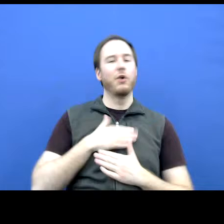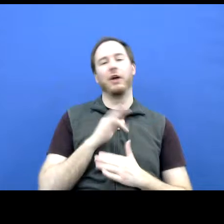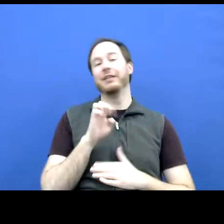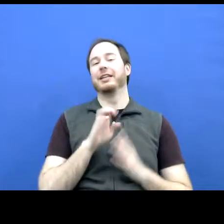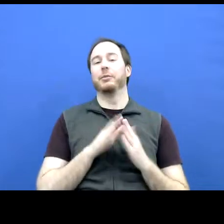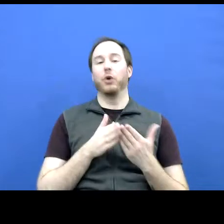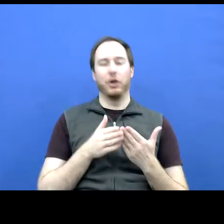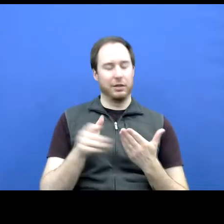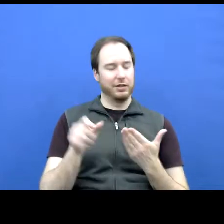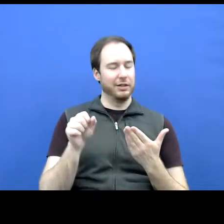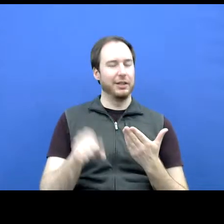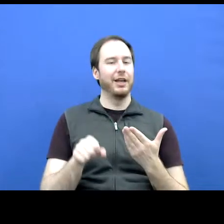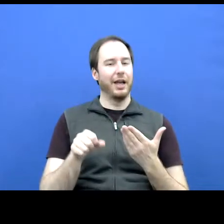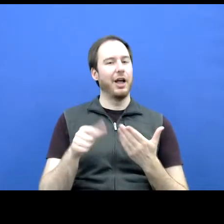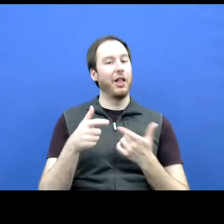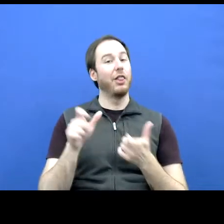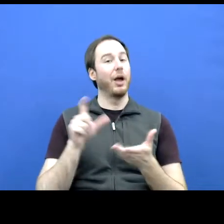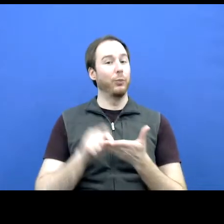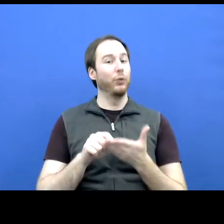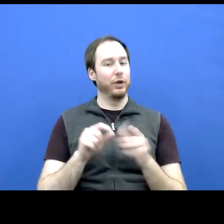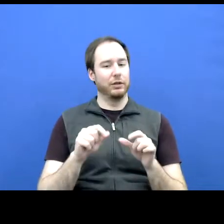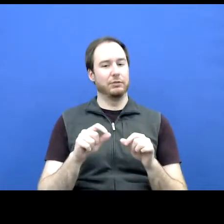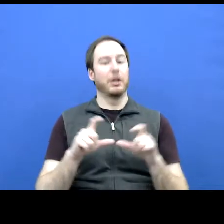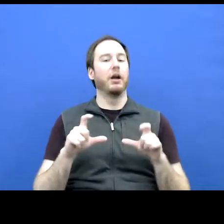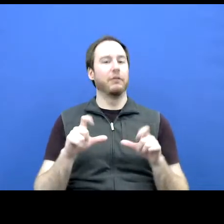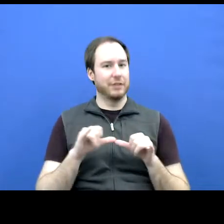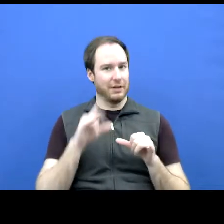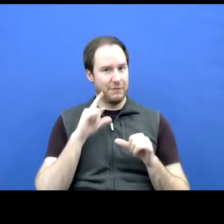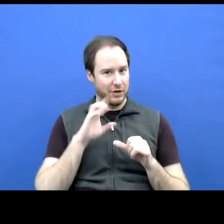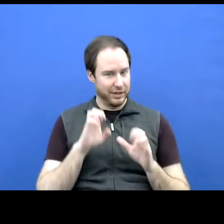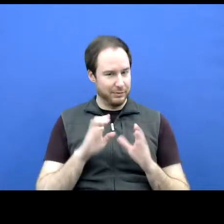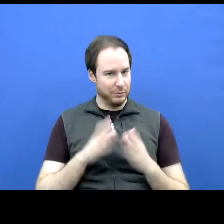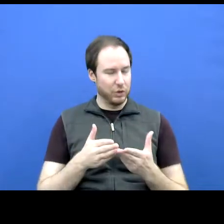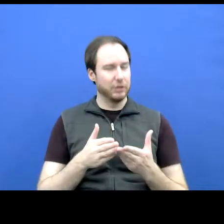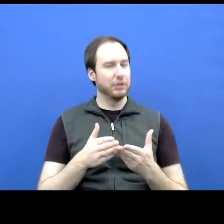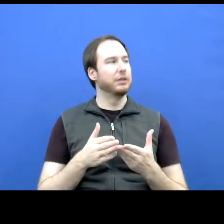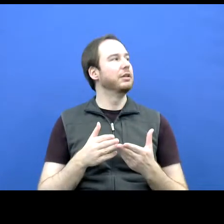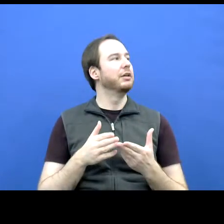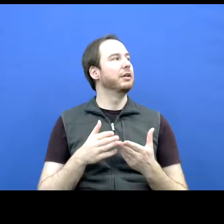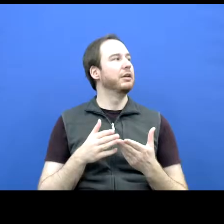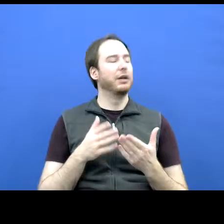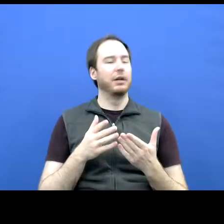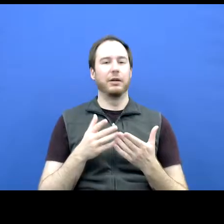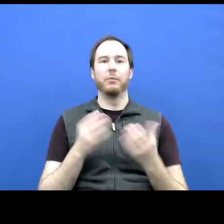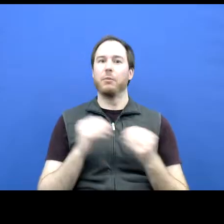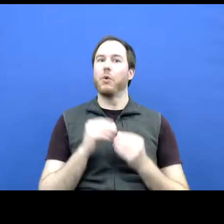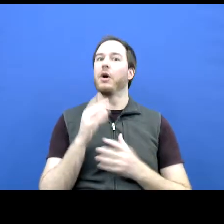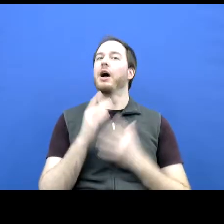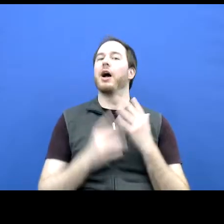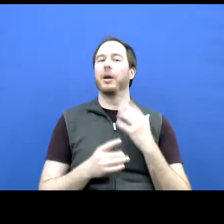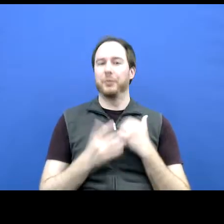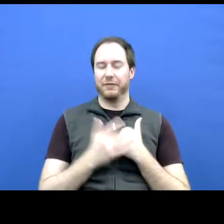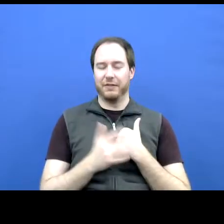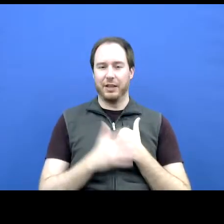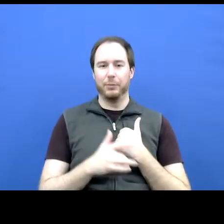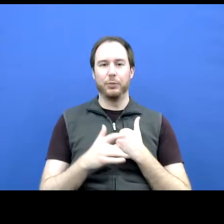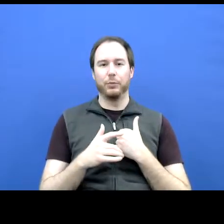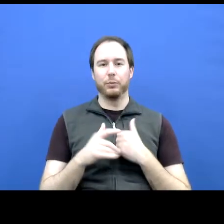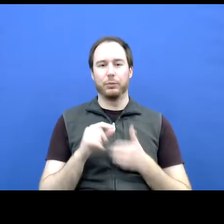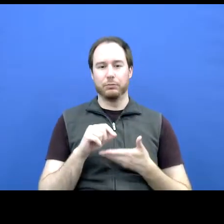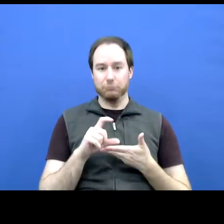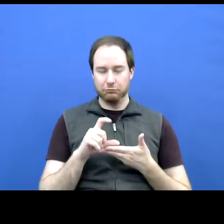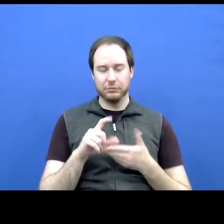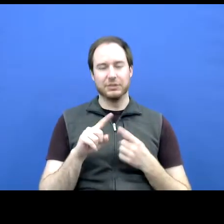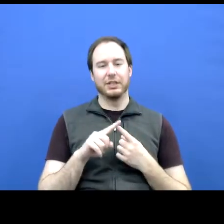because they can also do large print format. Nice. So The lot more options Yeah. that you can have. That's